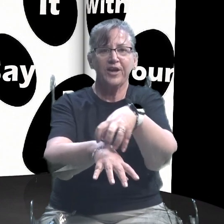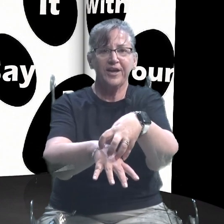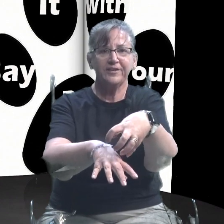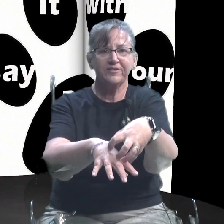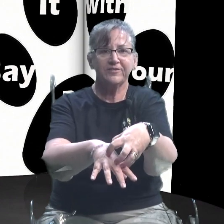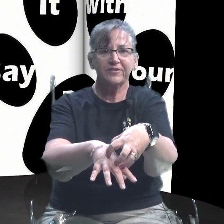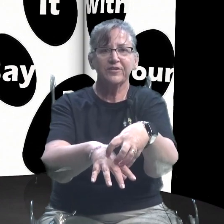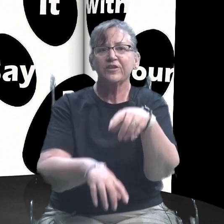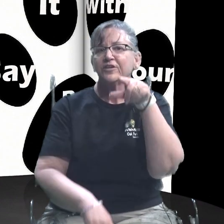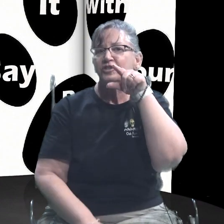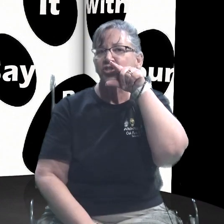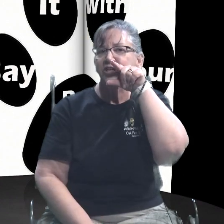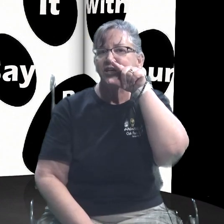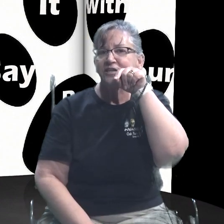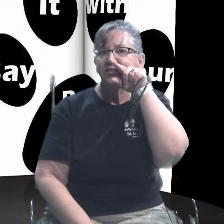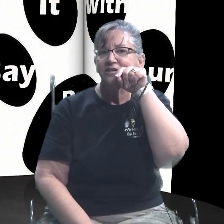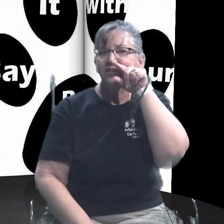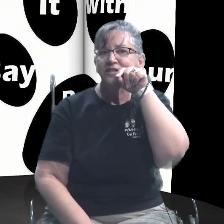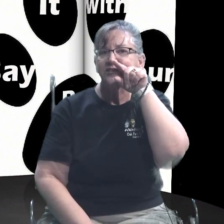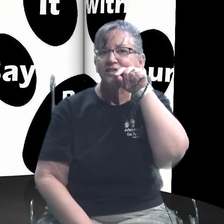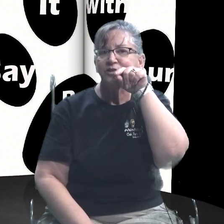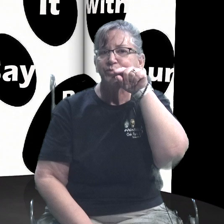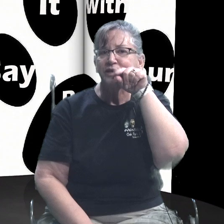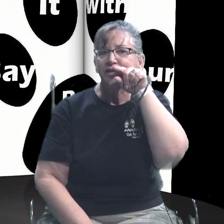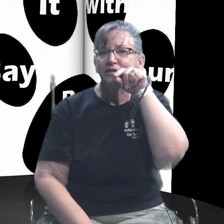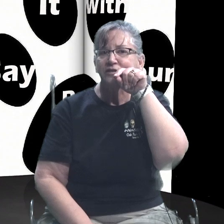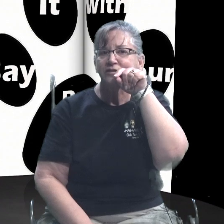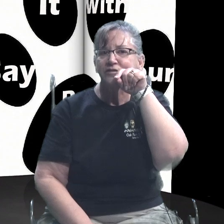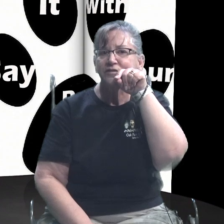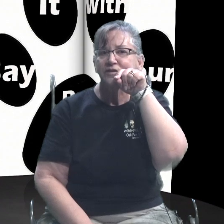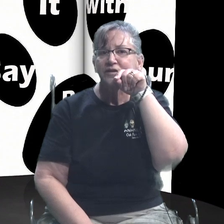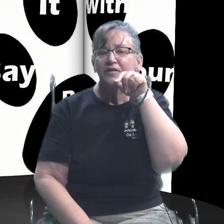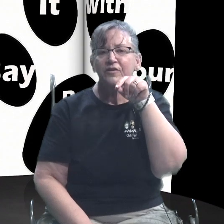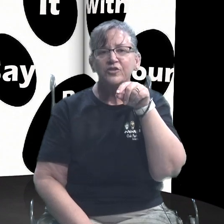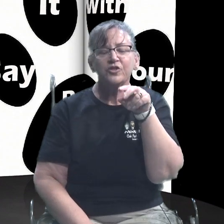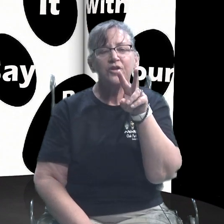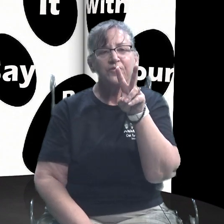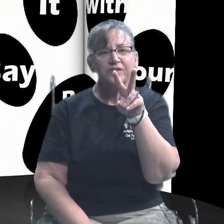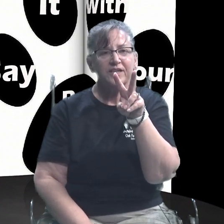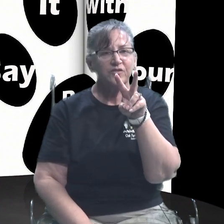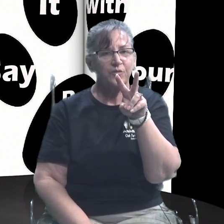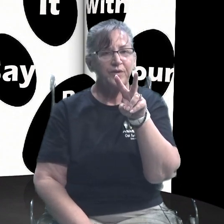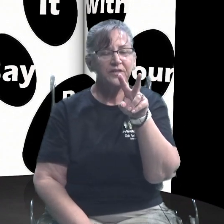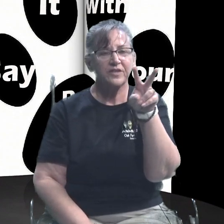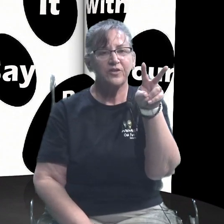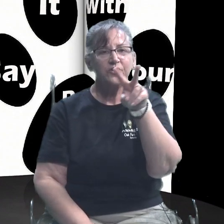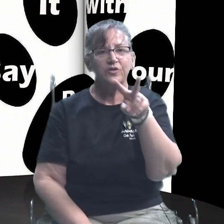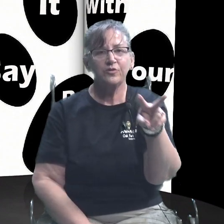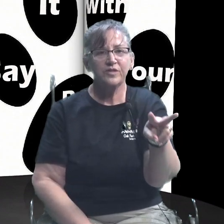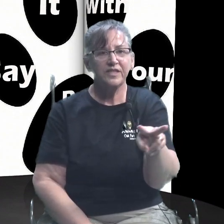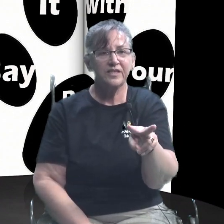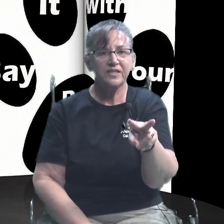hand. Chicken is the little beak. There's two different signs for pizza. You can do